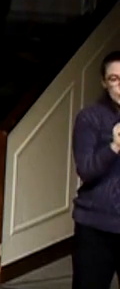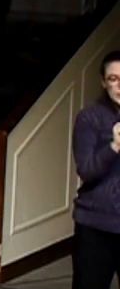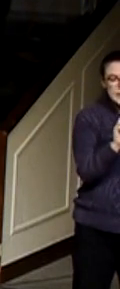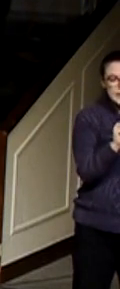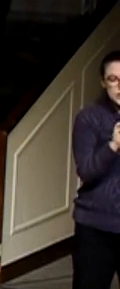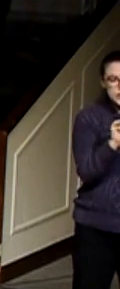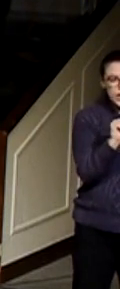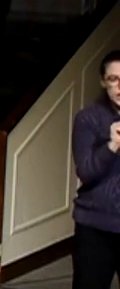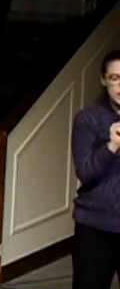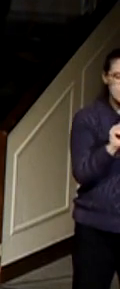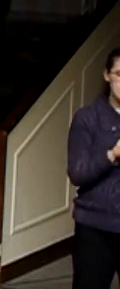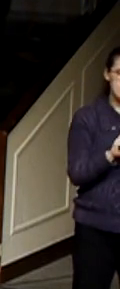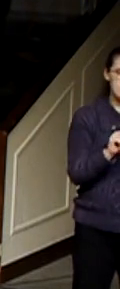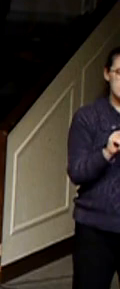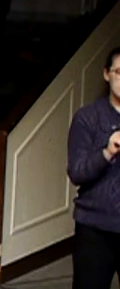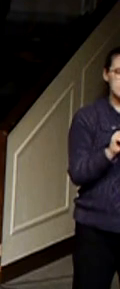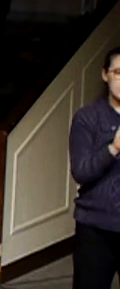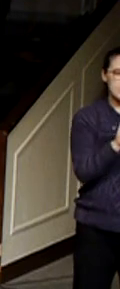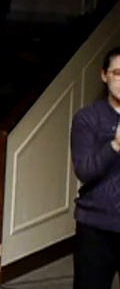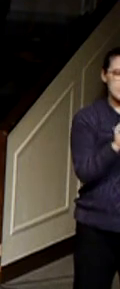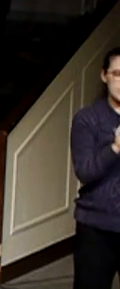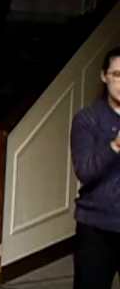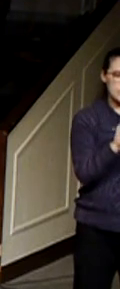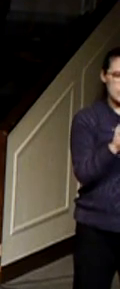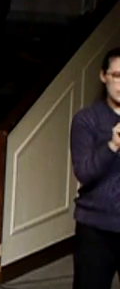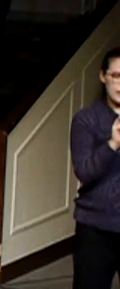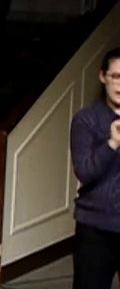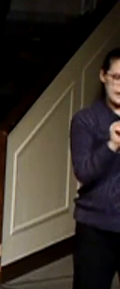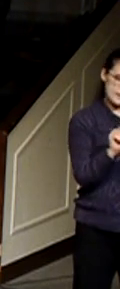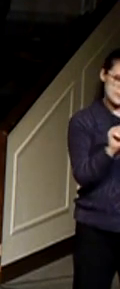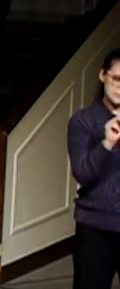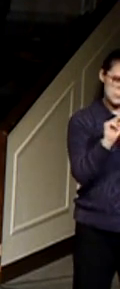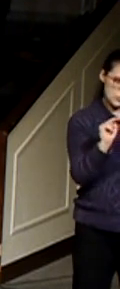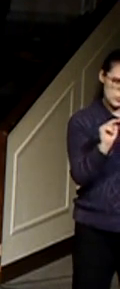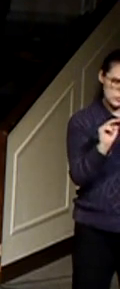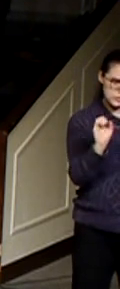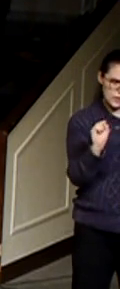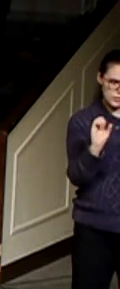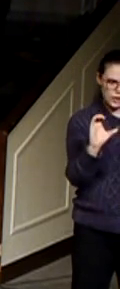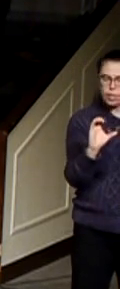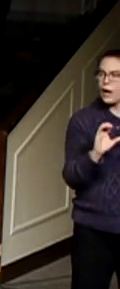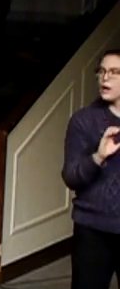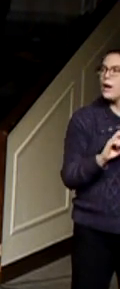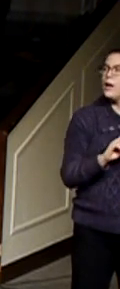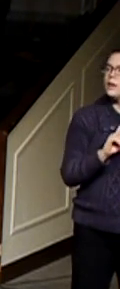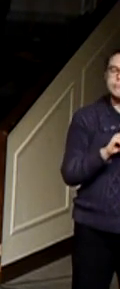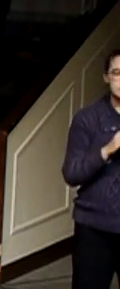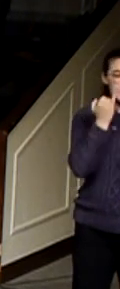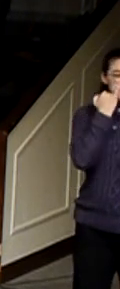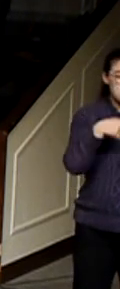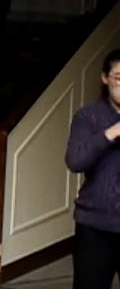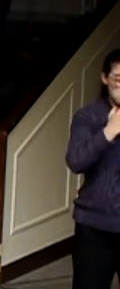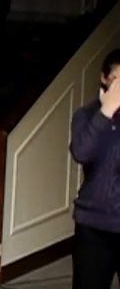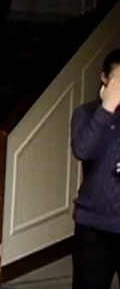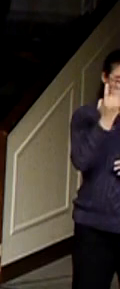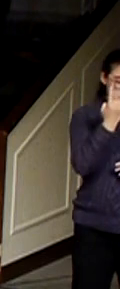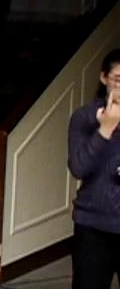the Carolinas. We'd love to pray for you if you know someone in those places. We'd like you